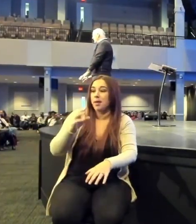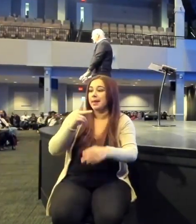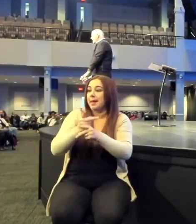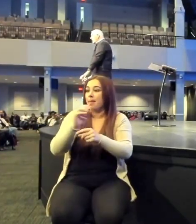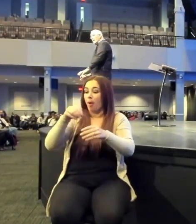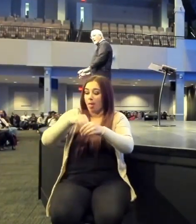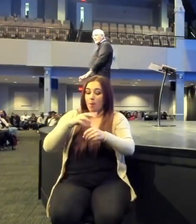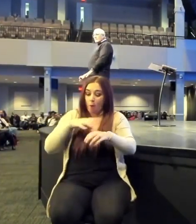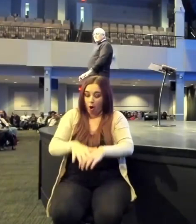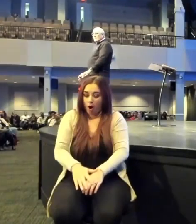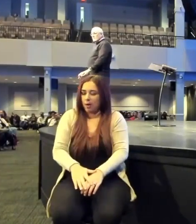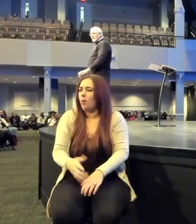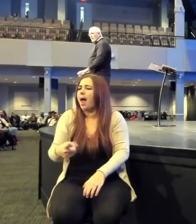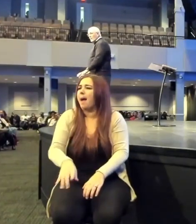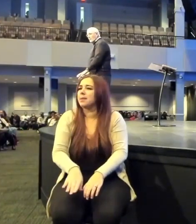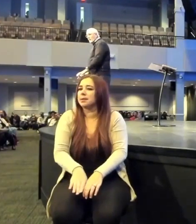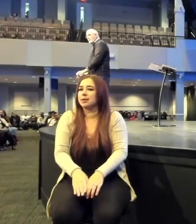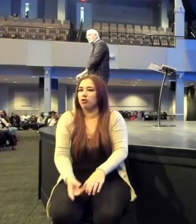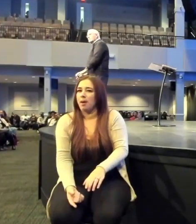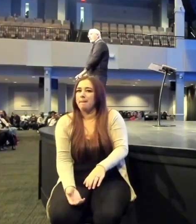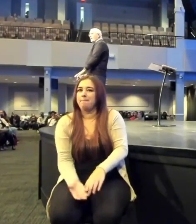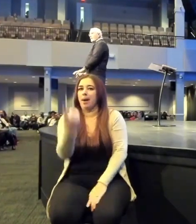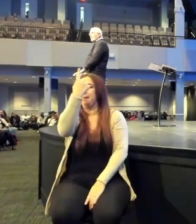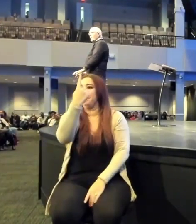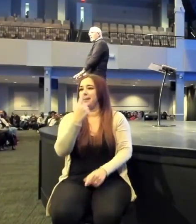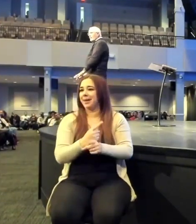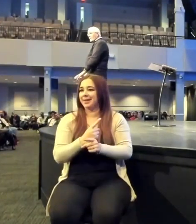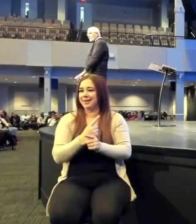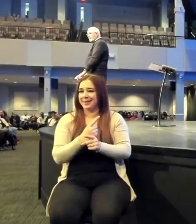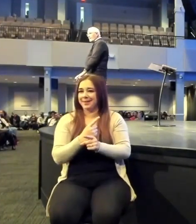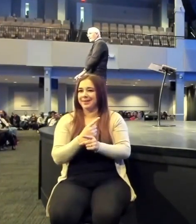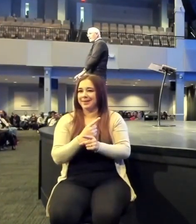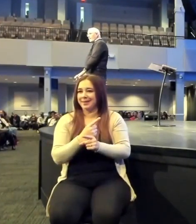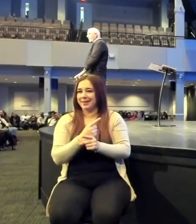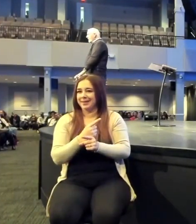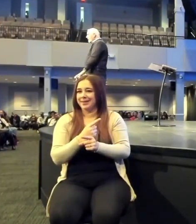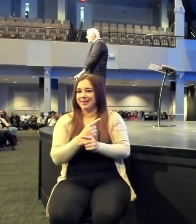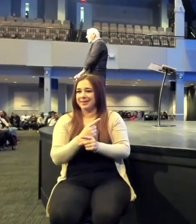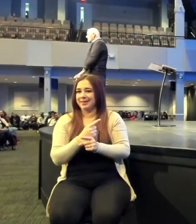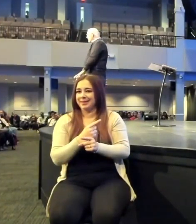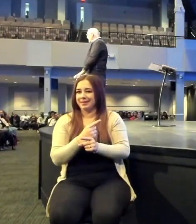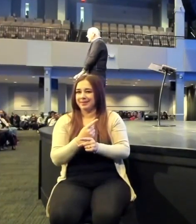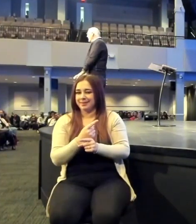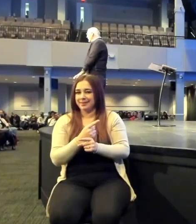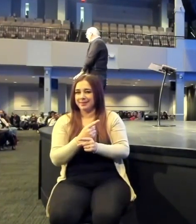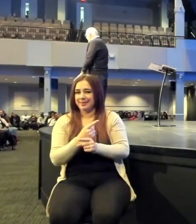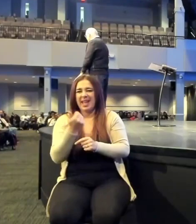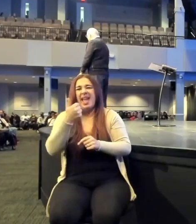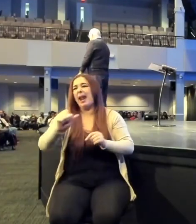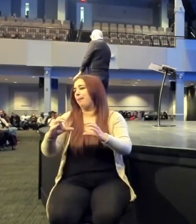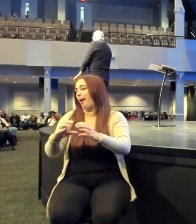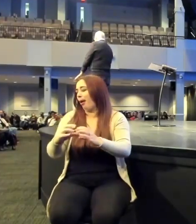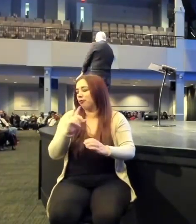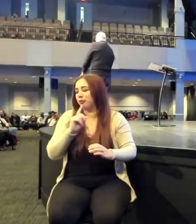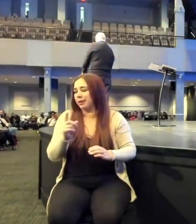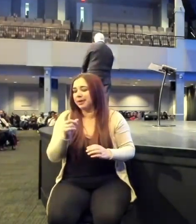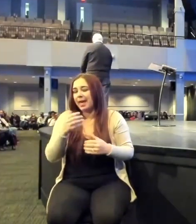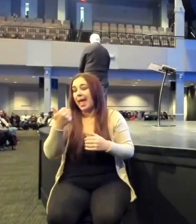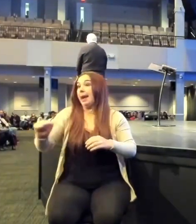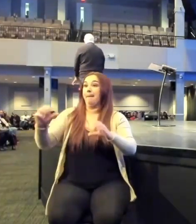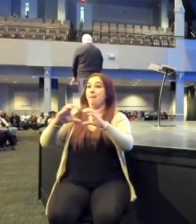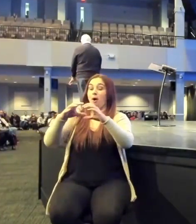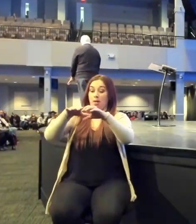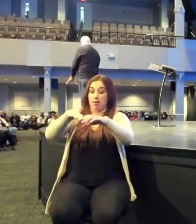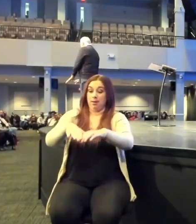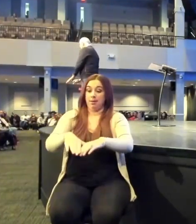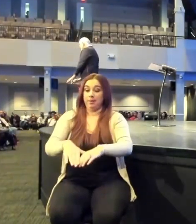before? Okay. What happens when you try to hold a beach ball underwater? Or any kind of ball that's filled with air underwater, what